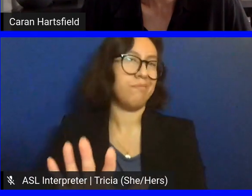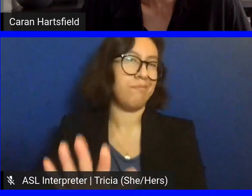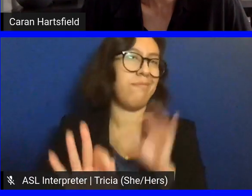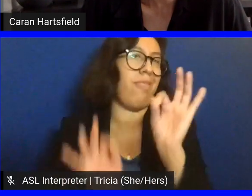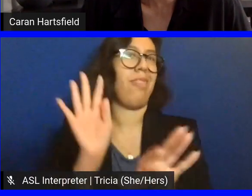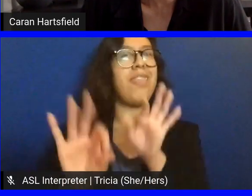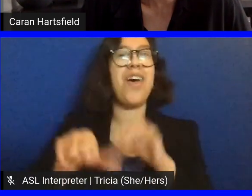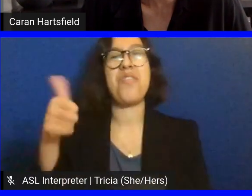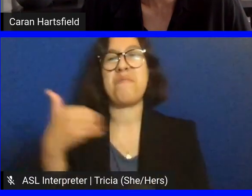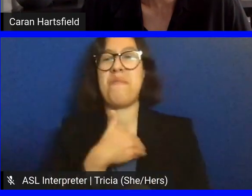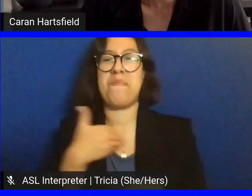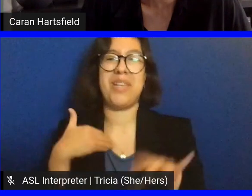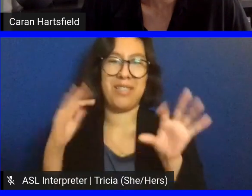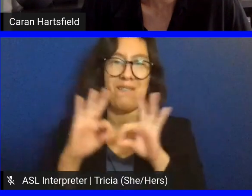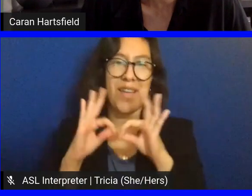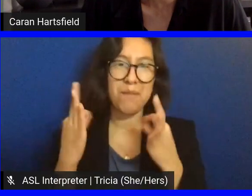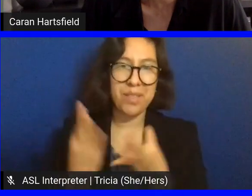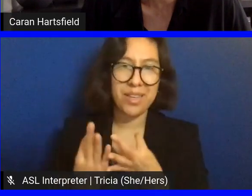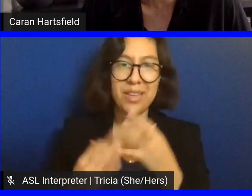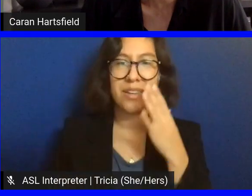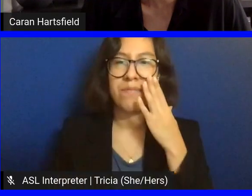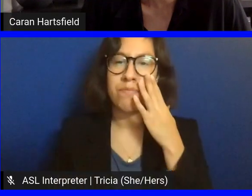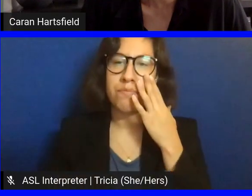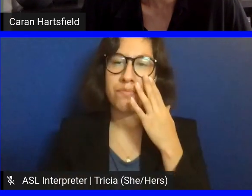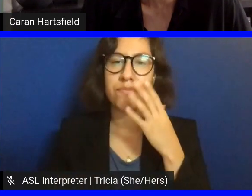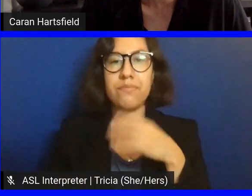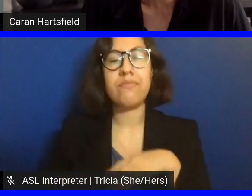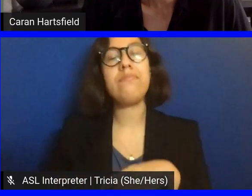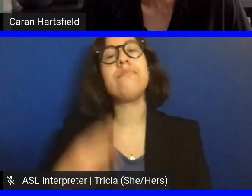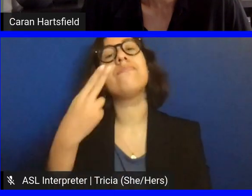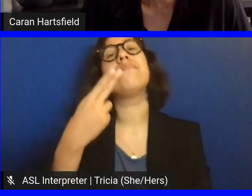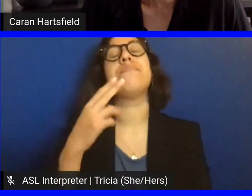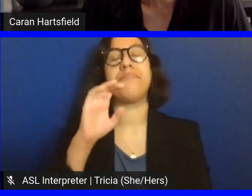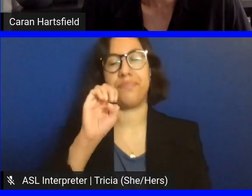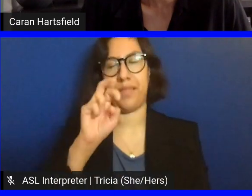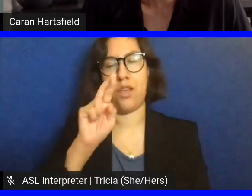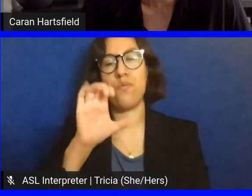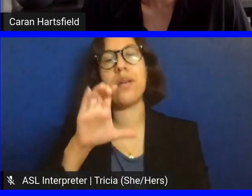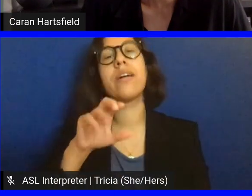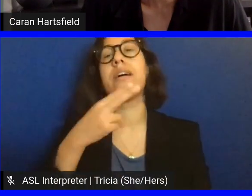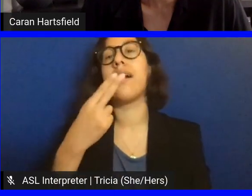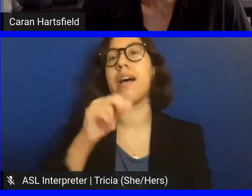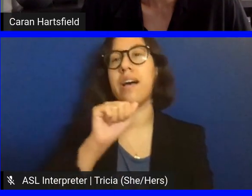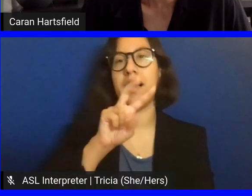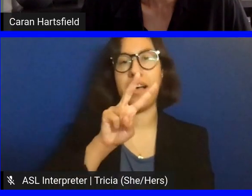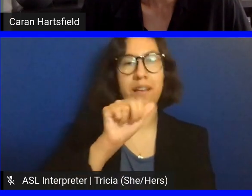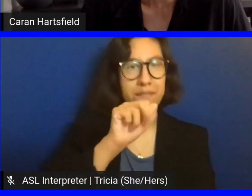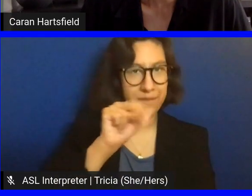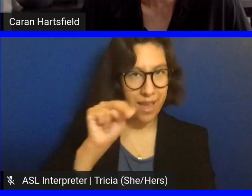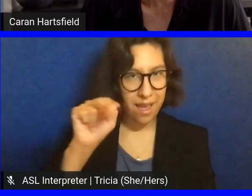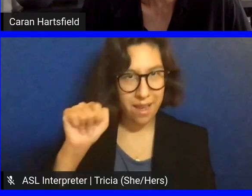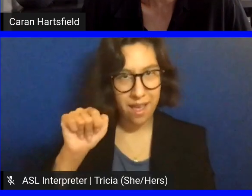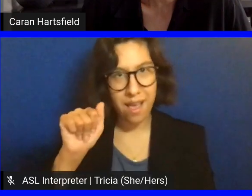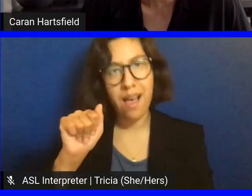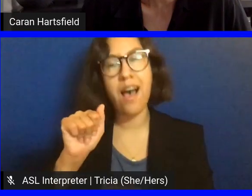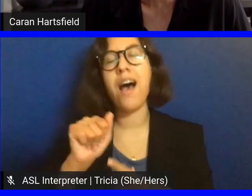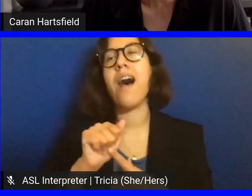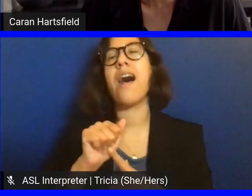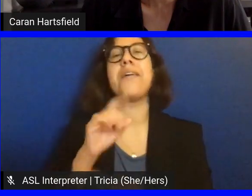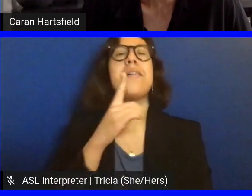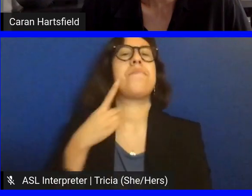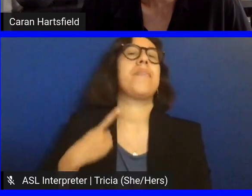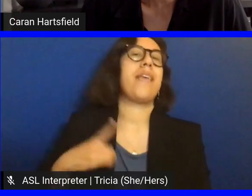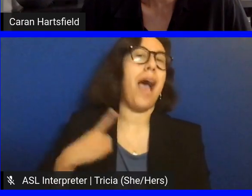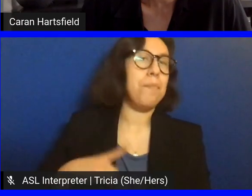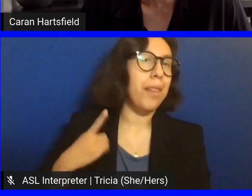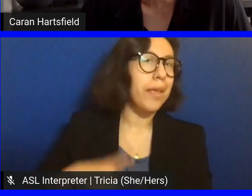other members of the family here. And Havana and, you know, there's Minneapolis. Right. I mean,